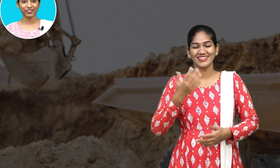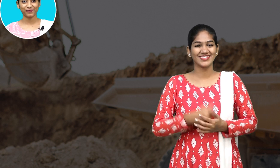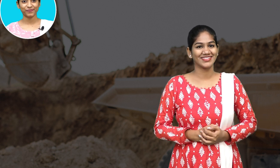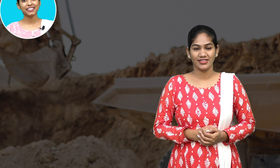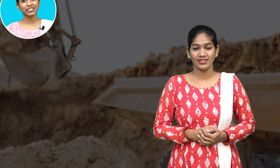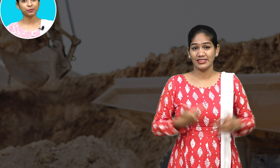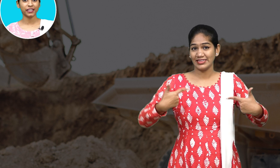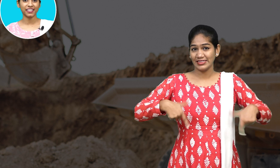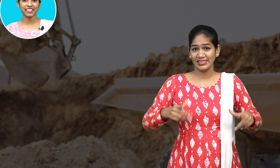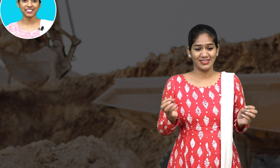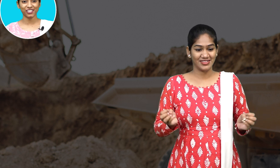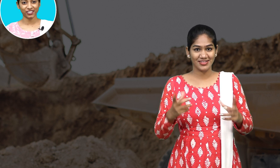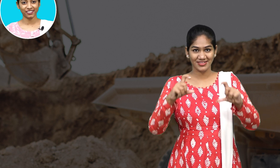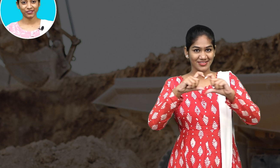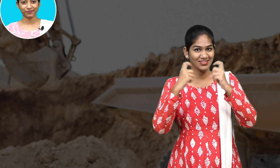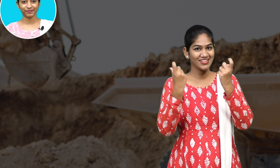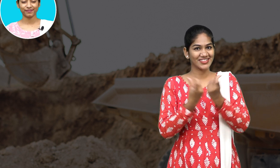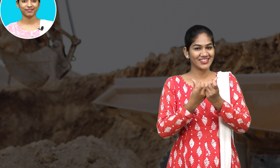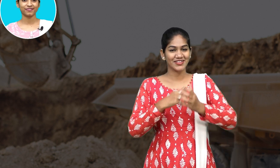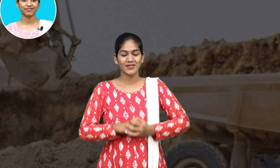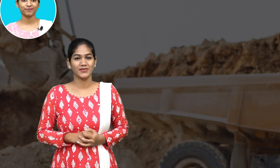fantastic. Let's begin the session.